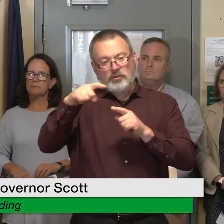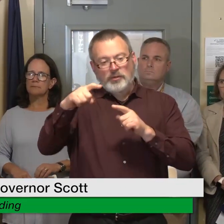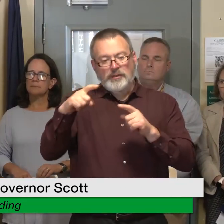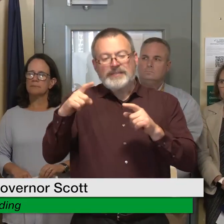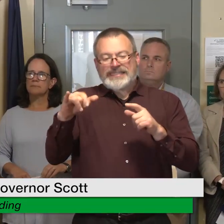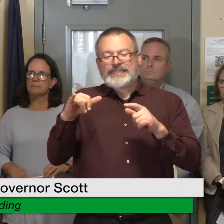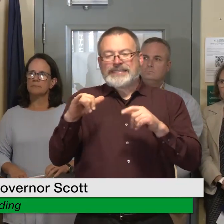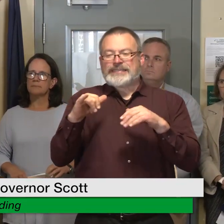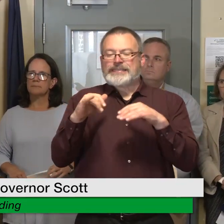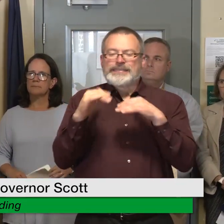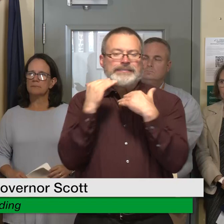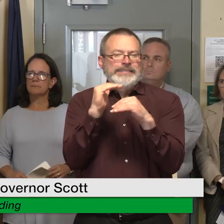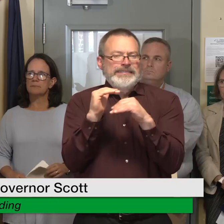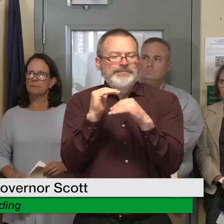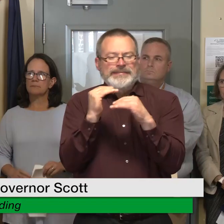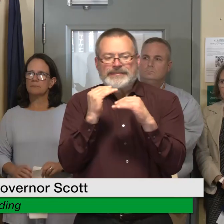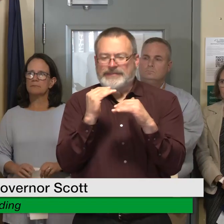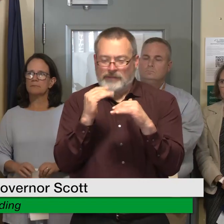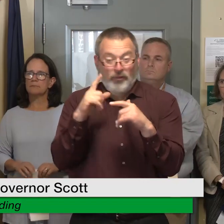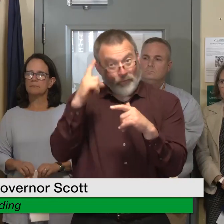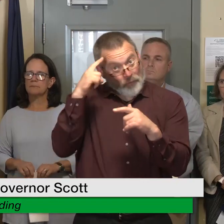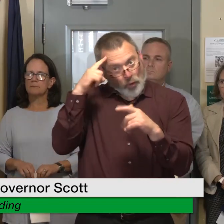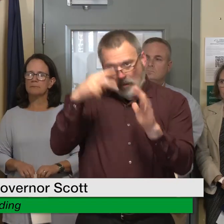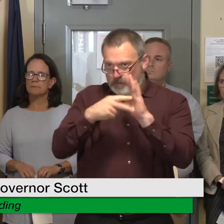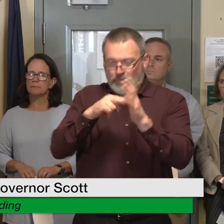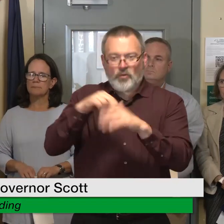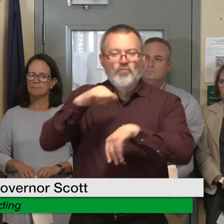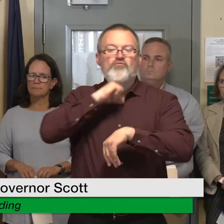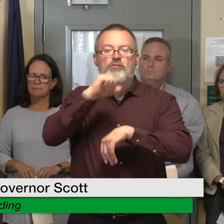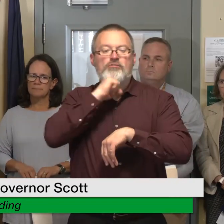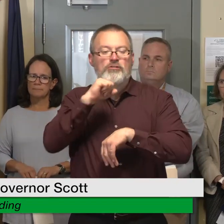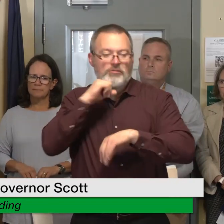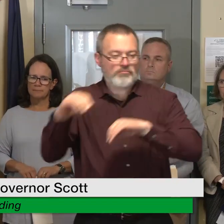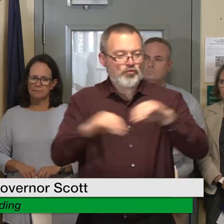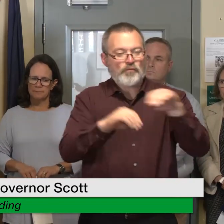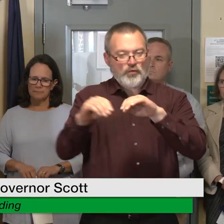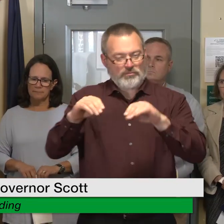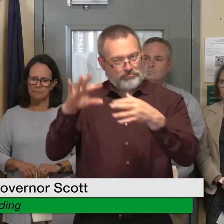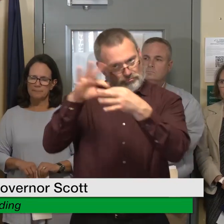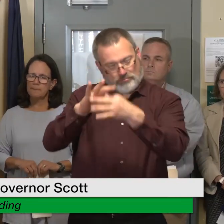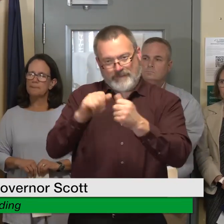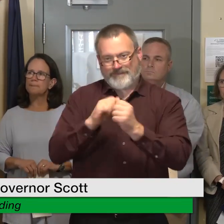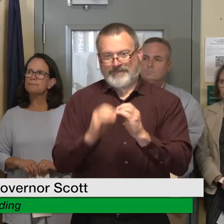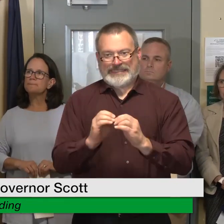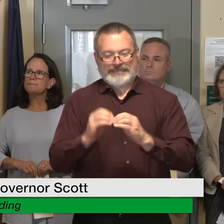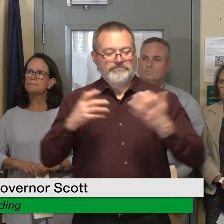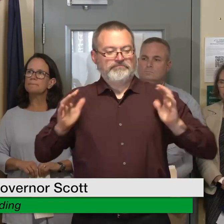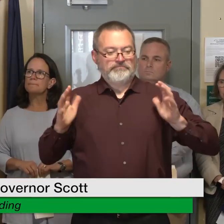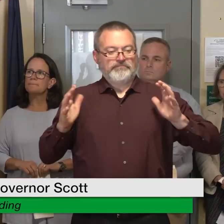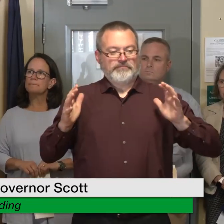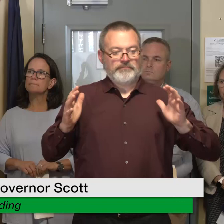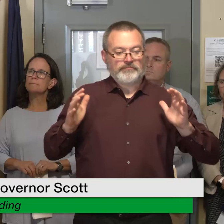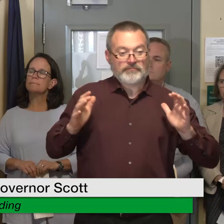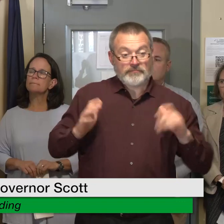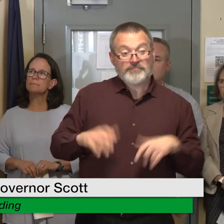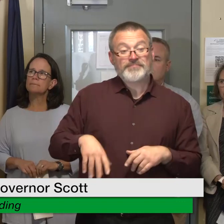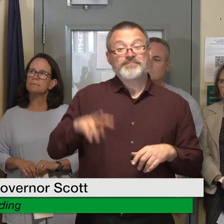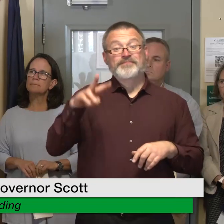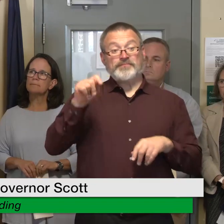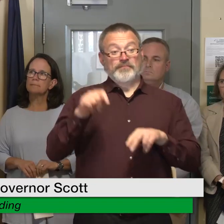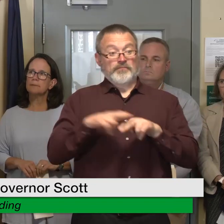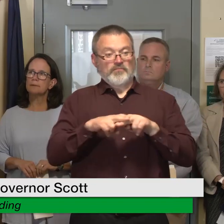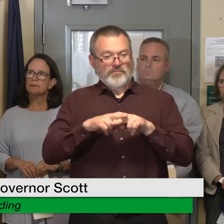movement to facilitate material for repairs. The Vermont Railway, I believe I mentioned